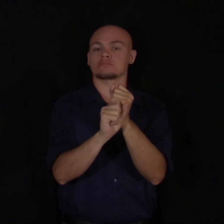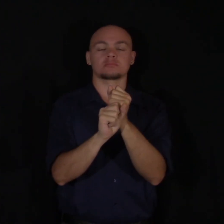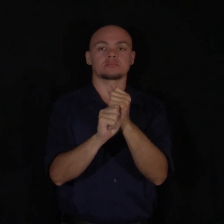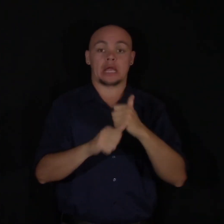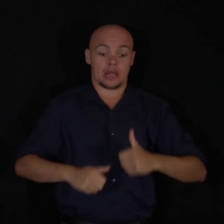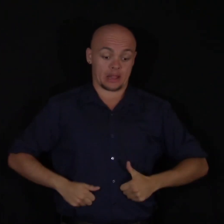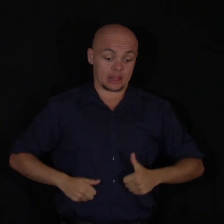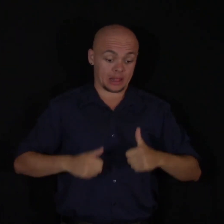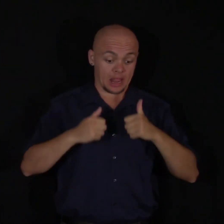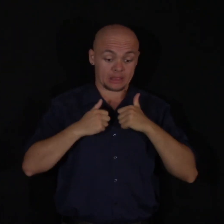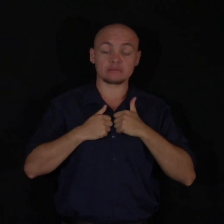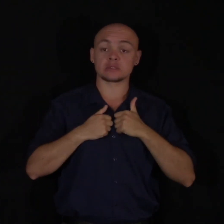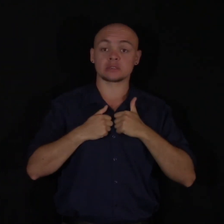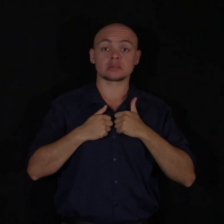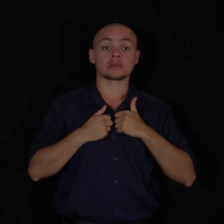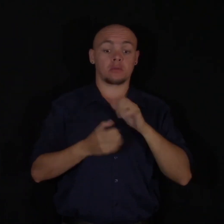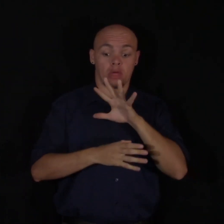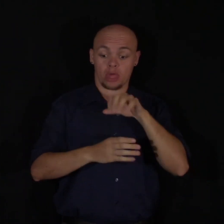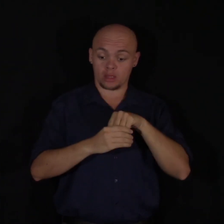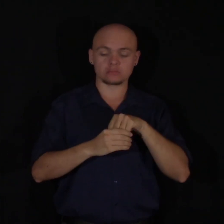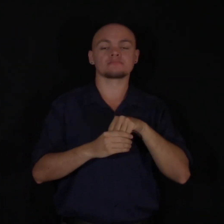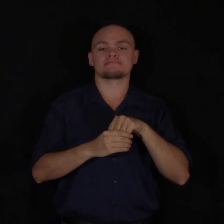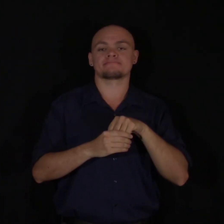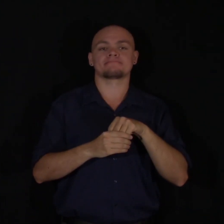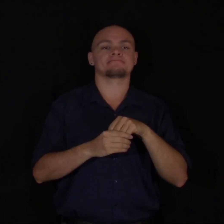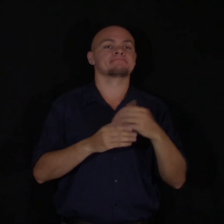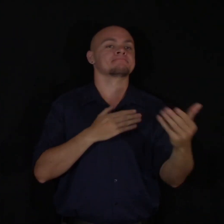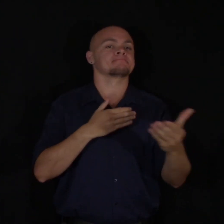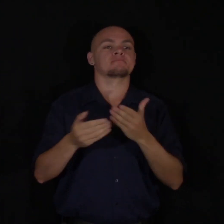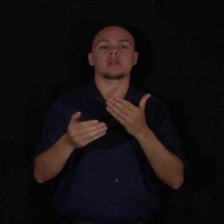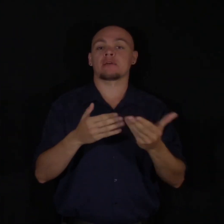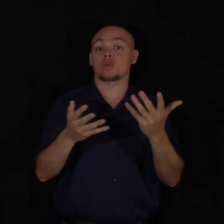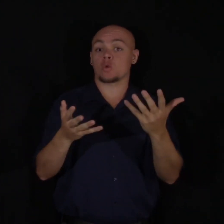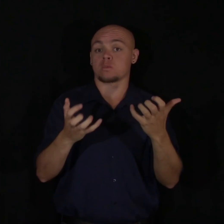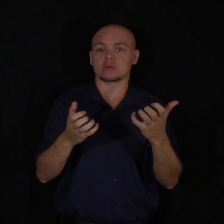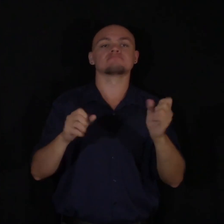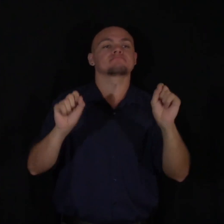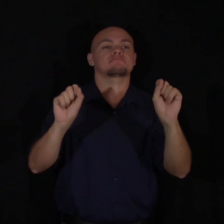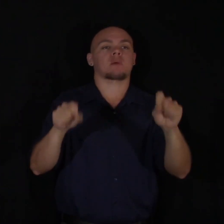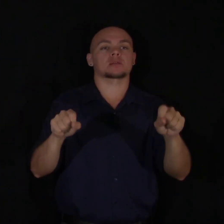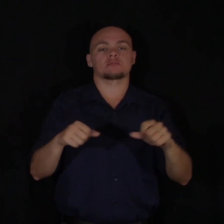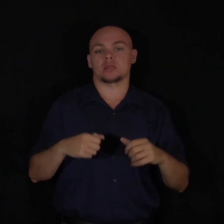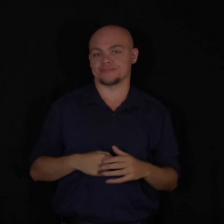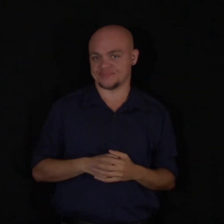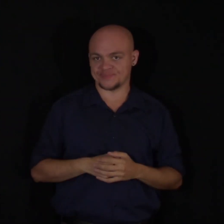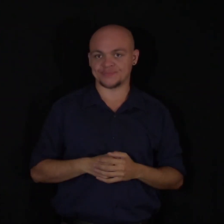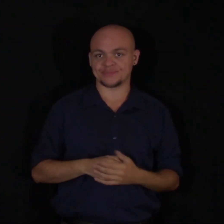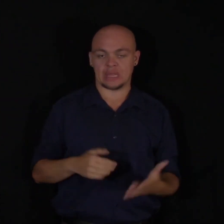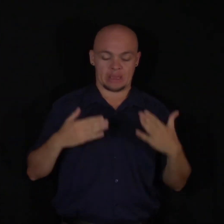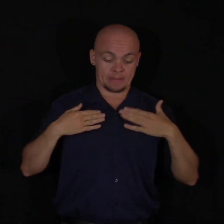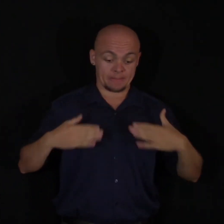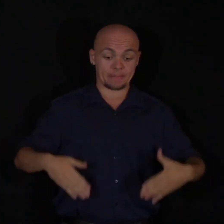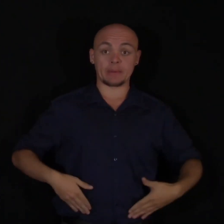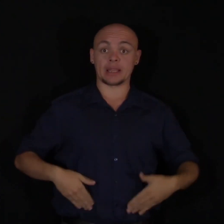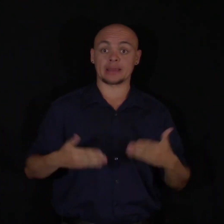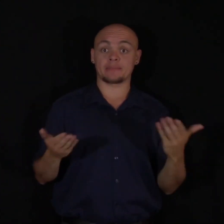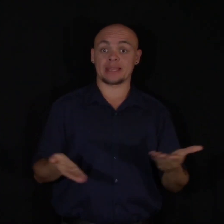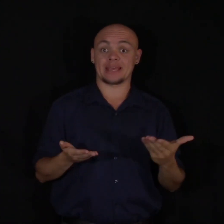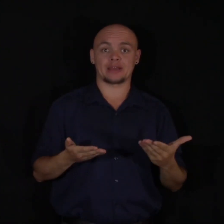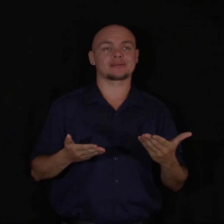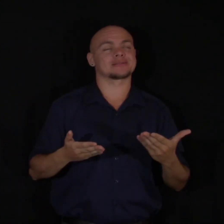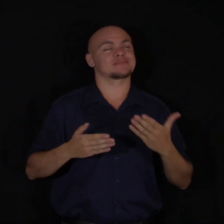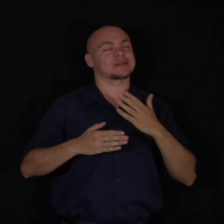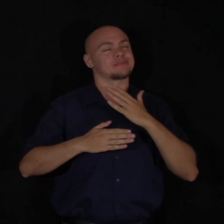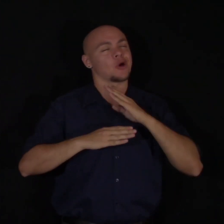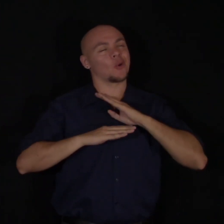lives, anything is possible. My body has been thrilled to be here. Thank you.